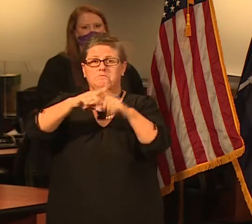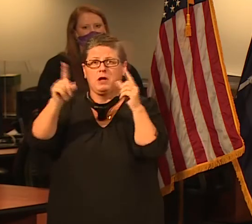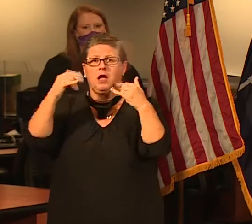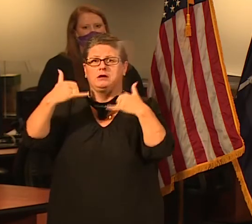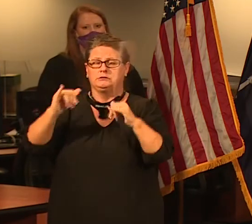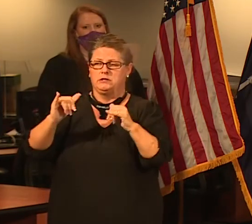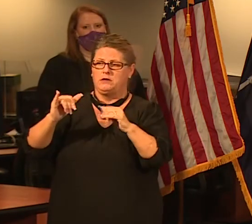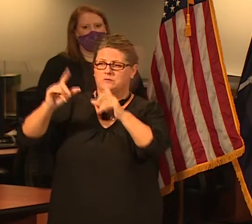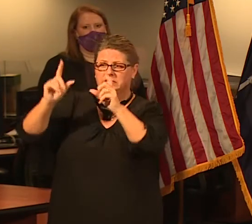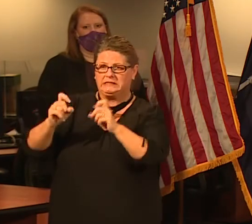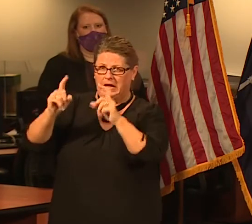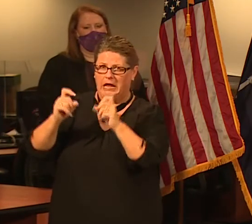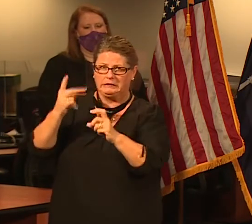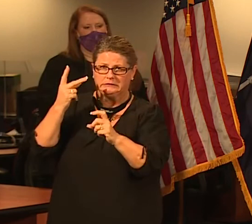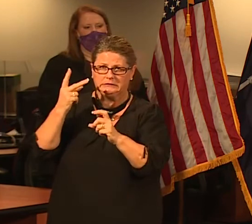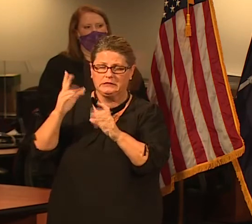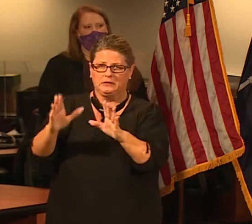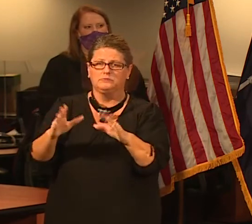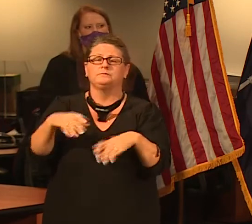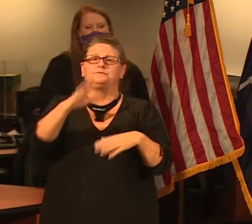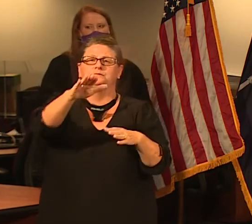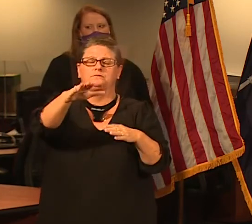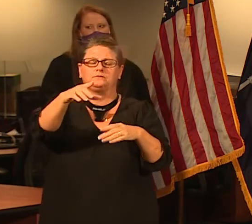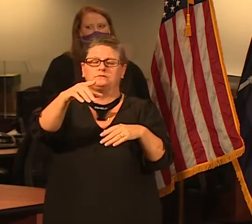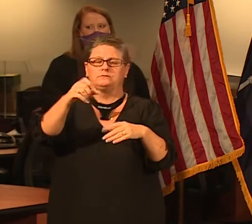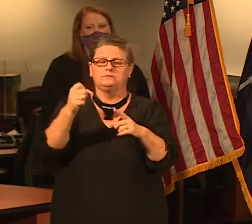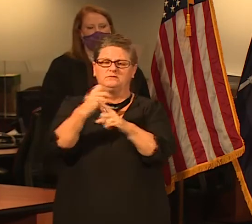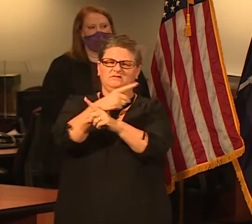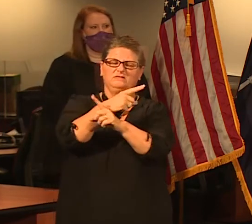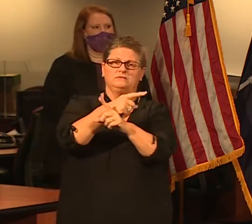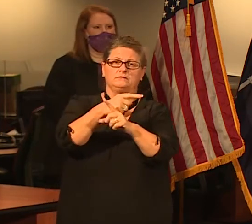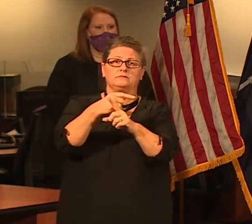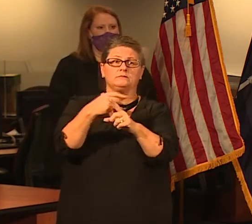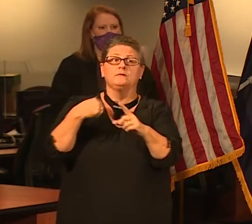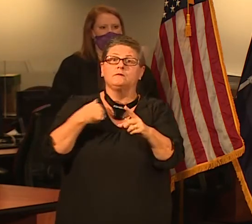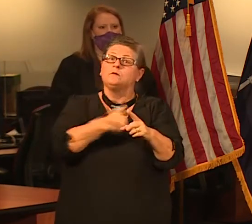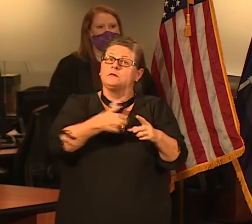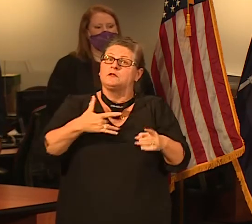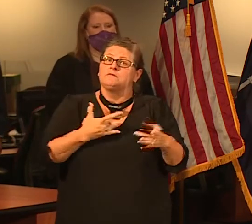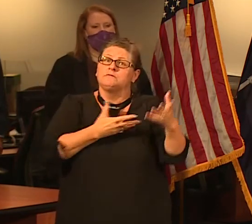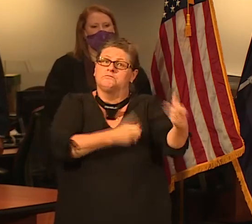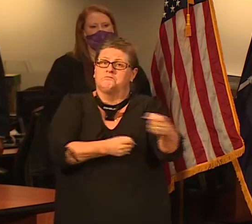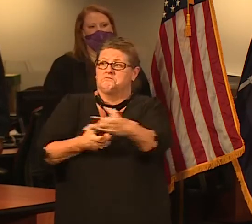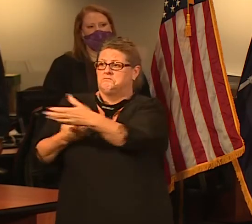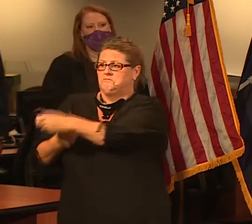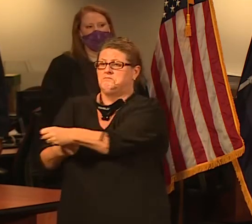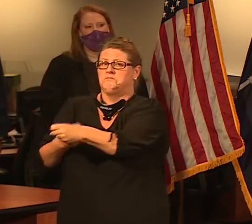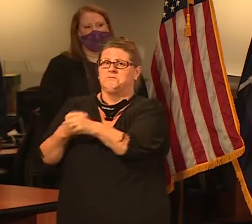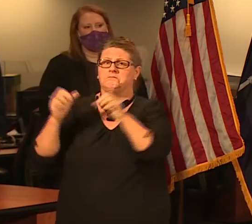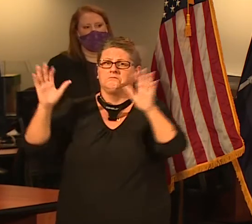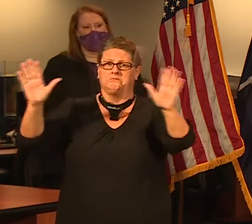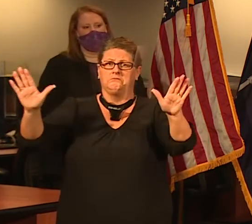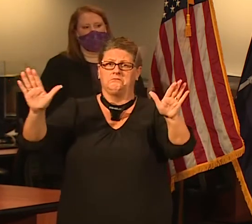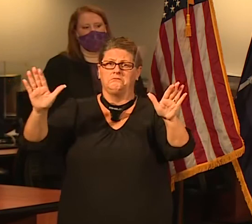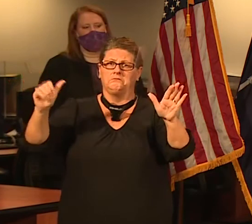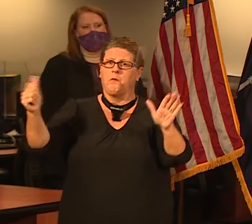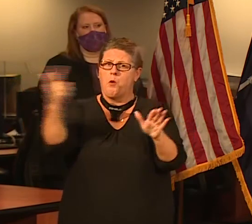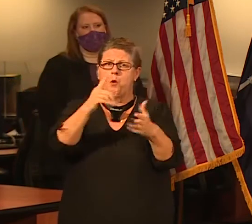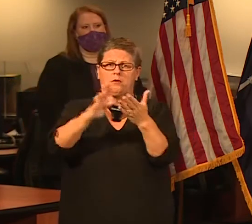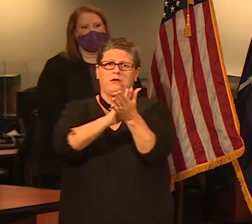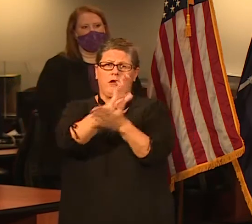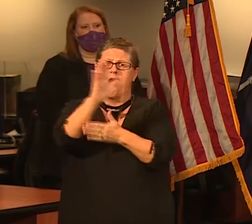that they're tested. And let me mention on the test, and we have confidence in the leadership of all of